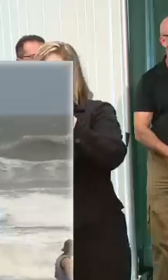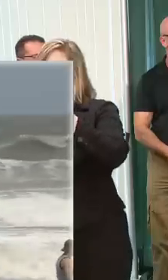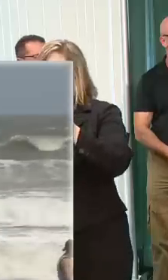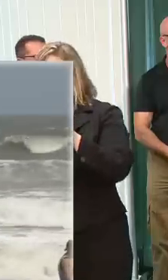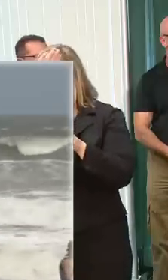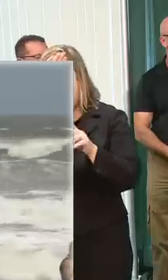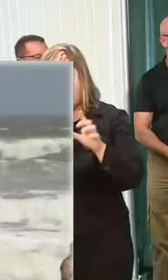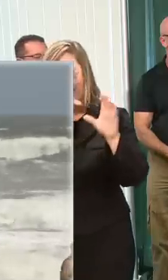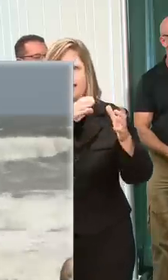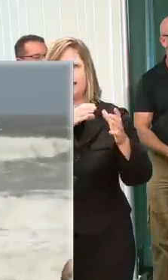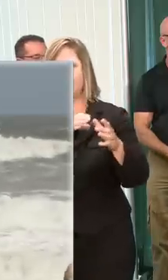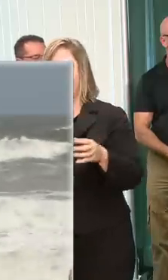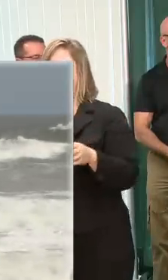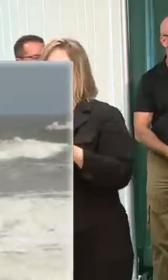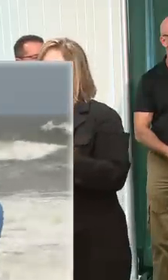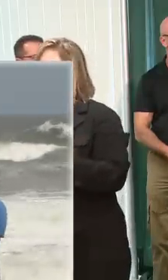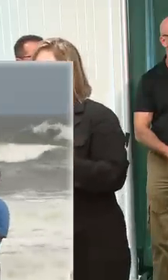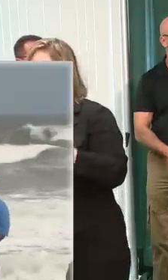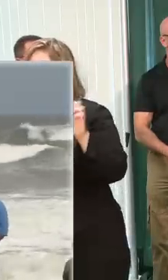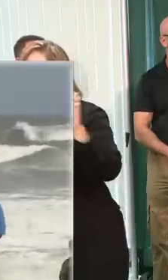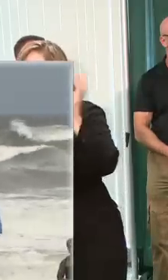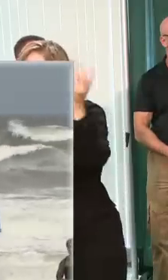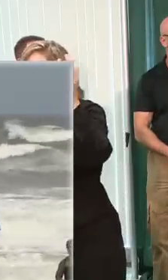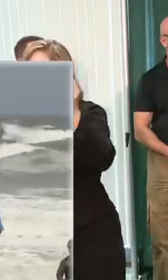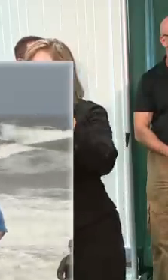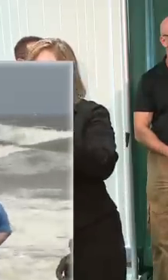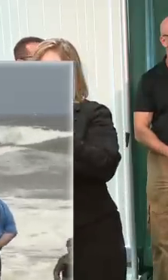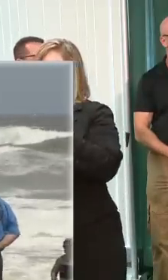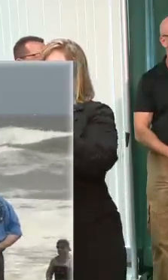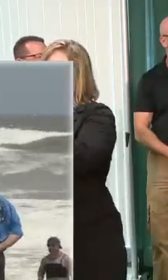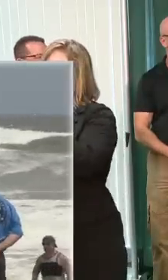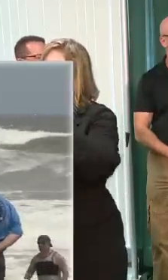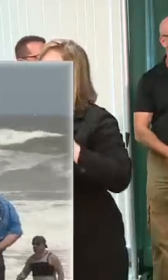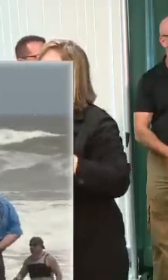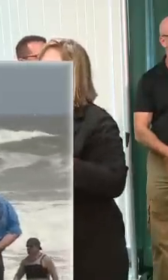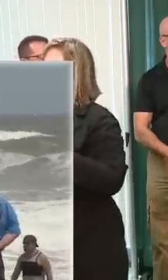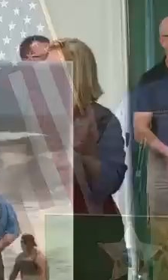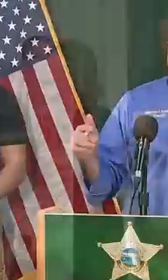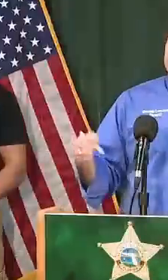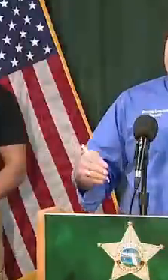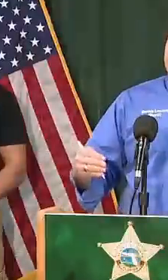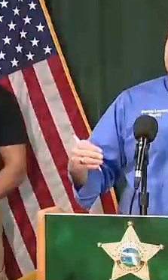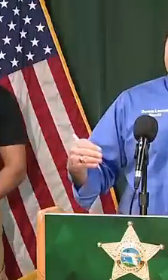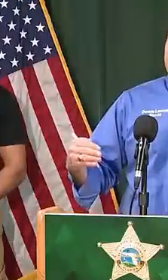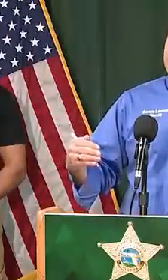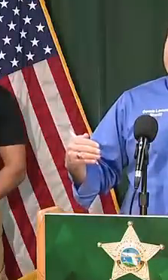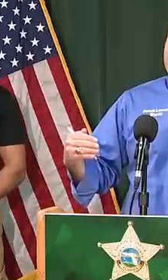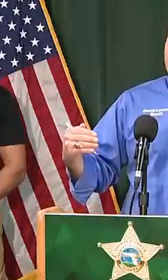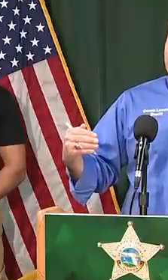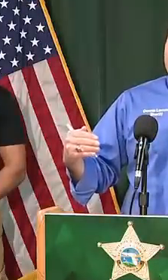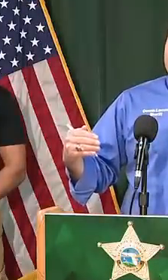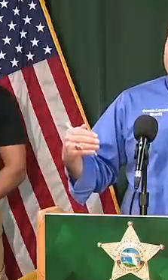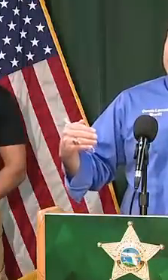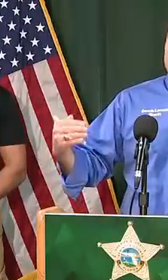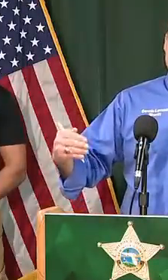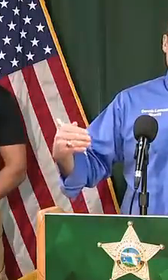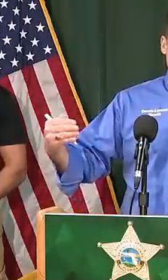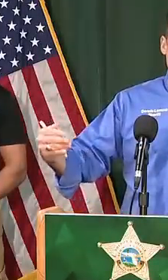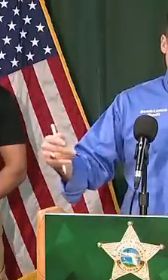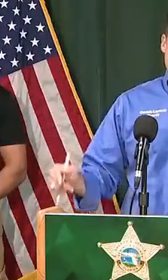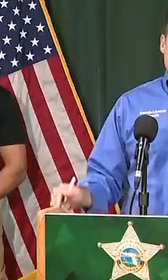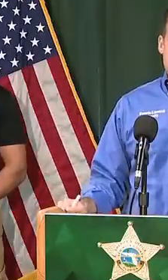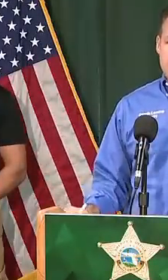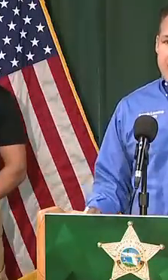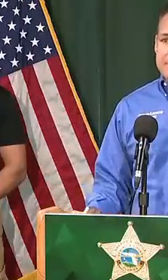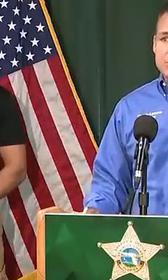fire department, our public safety, our EMS, our school board, all of the elected officials of the county, this is what we plan for year